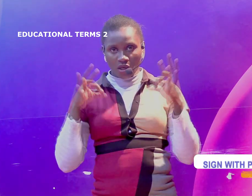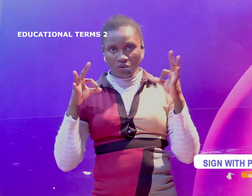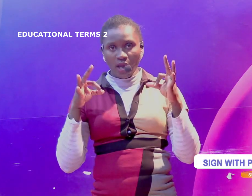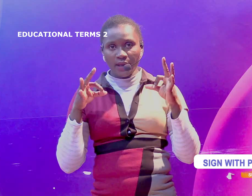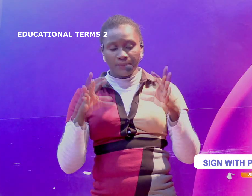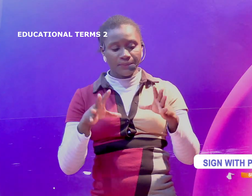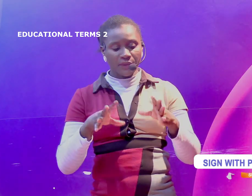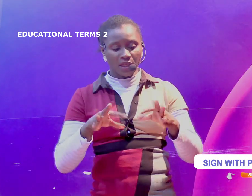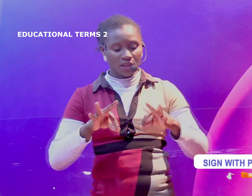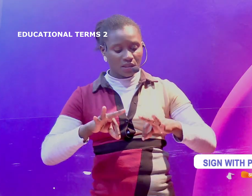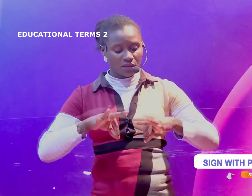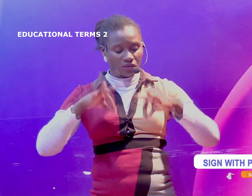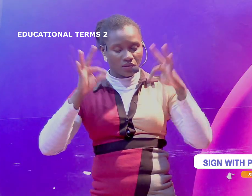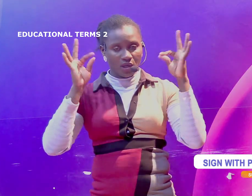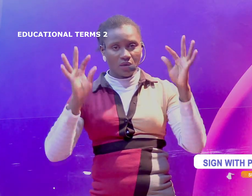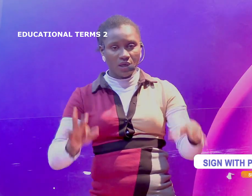acquire, like this, you acquire.